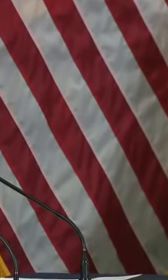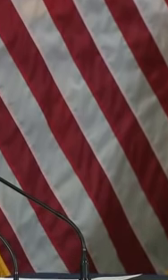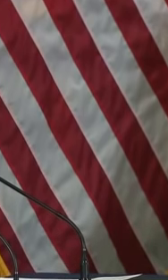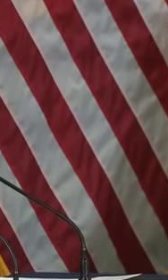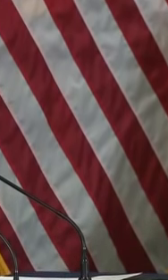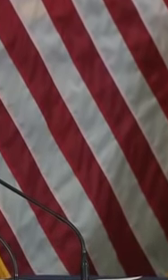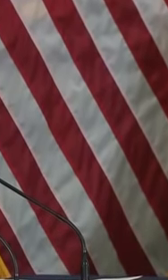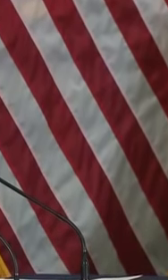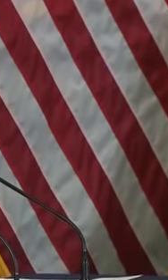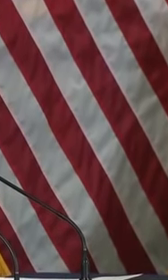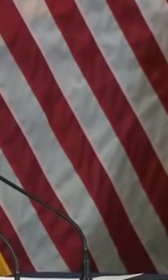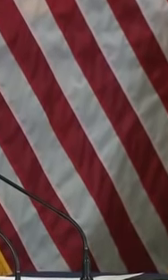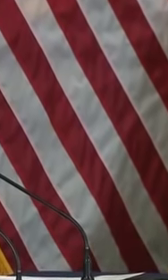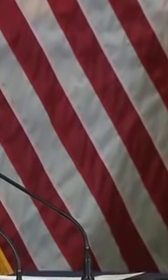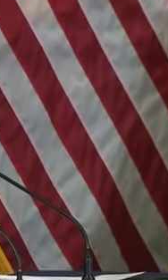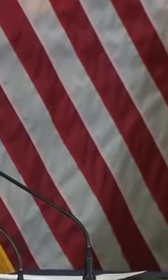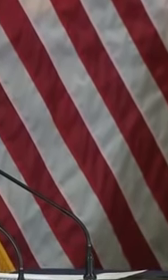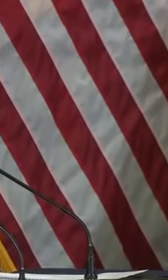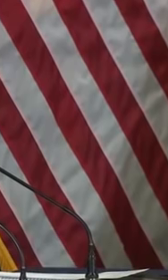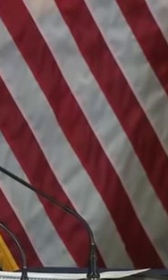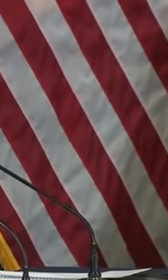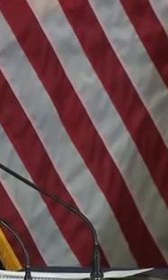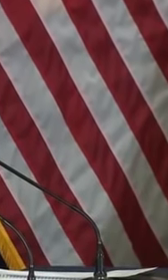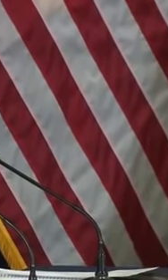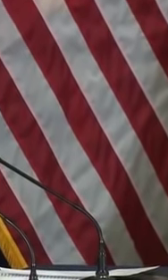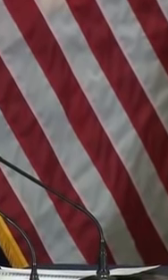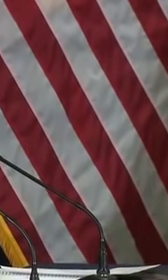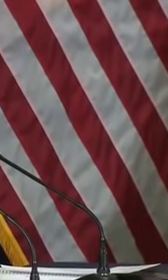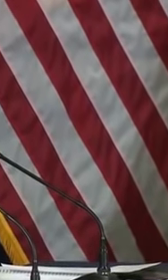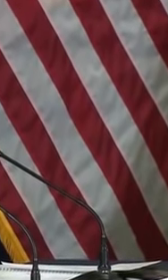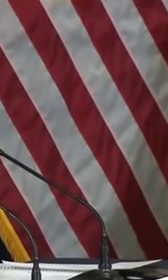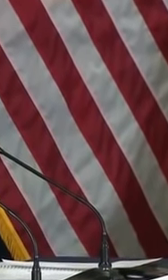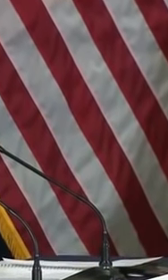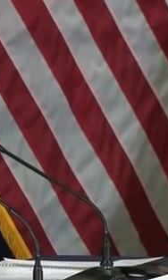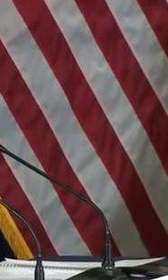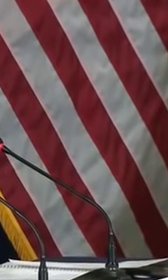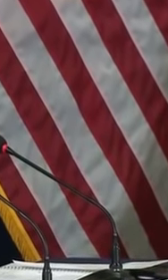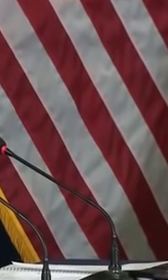have 1,983 intensive care beds.